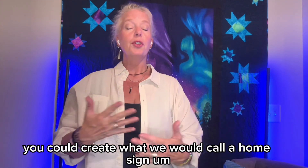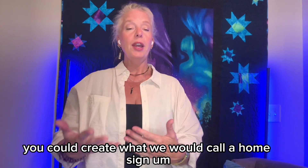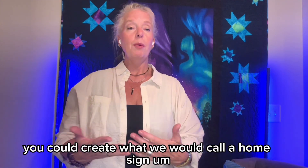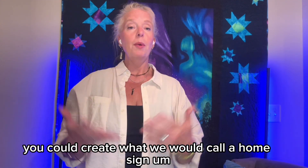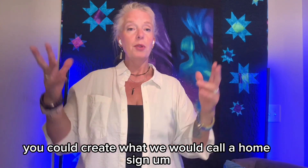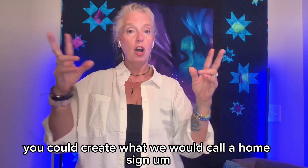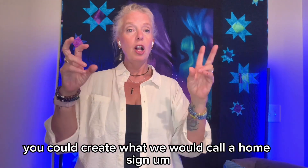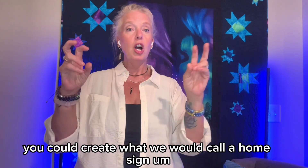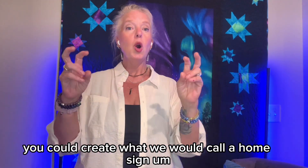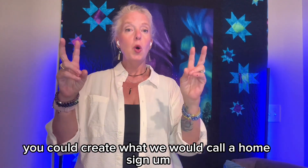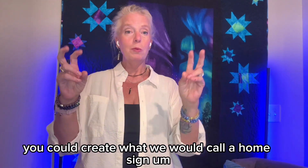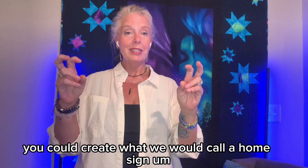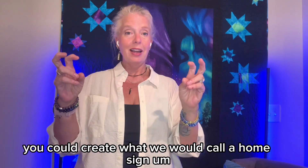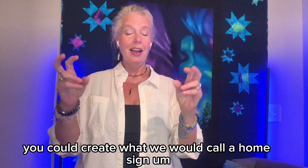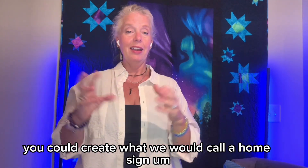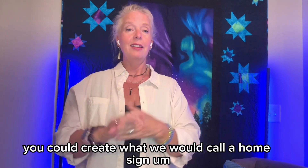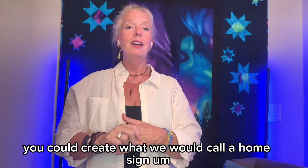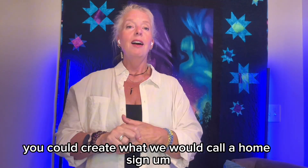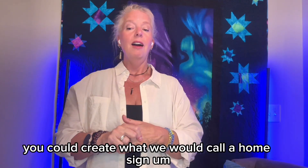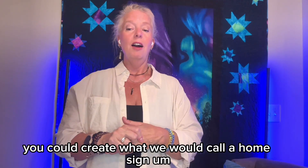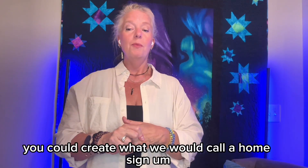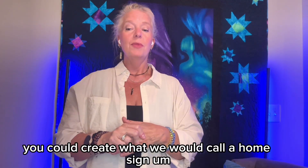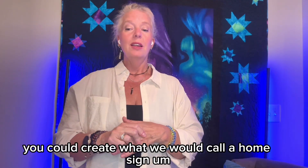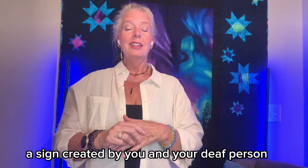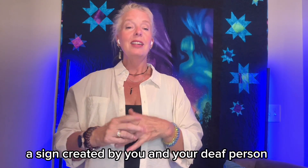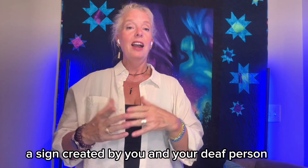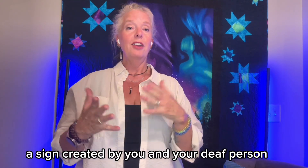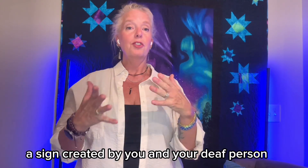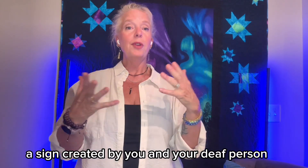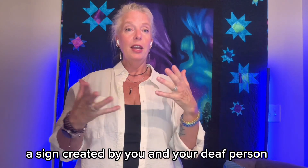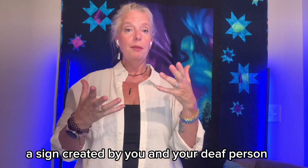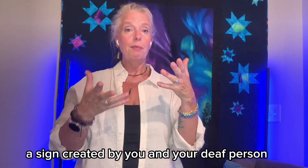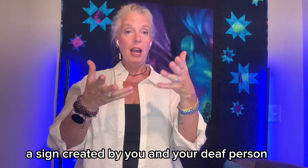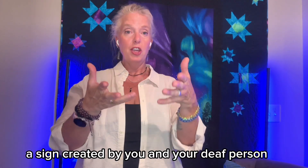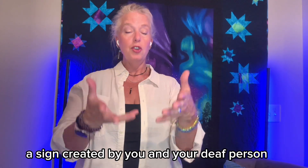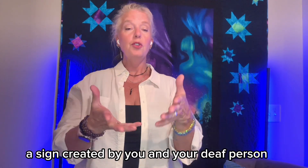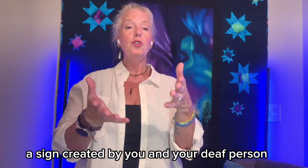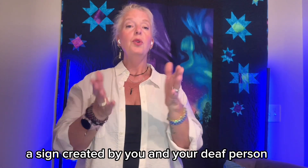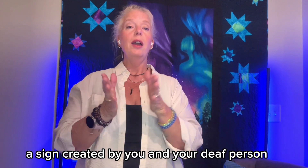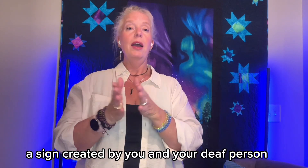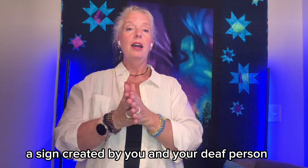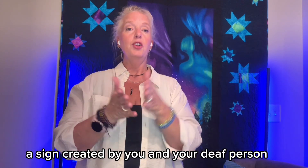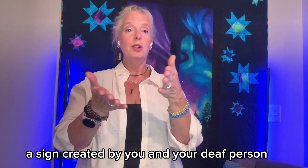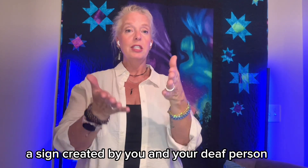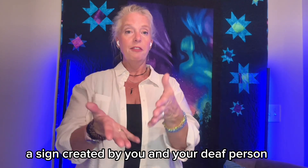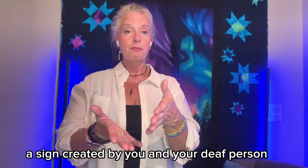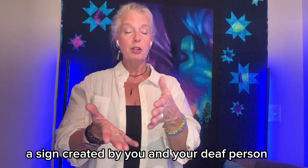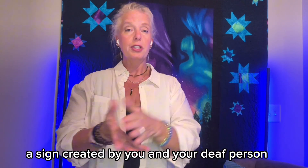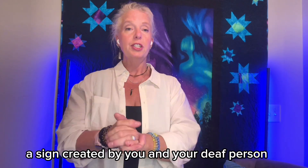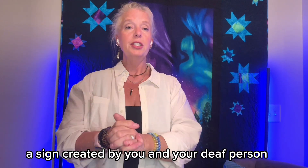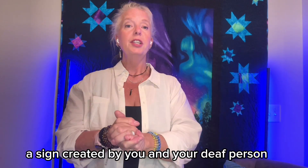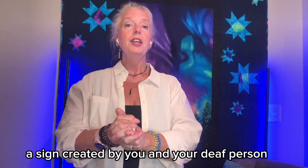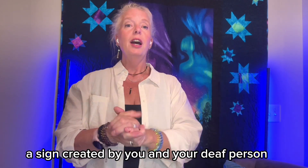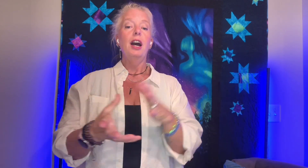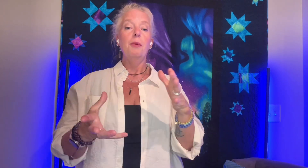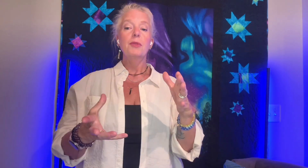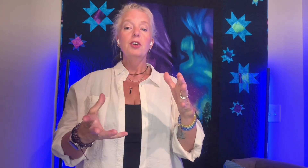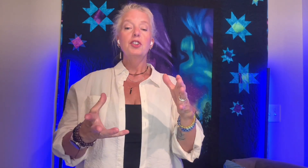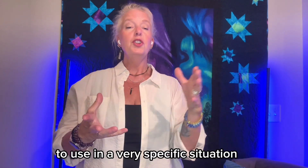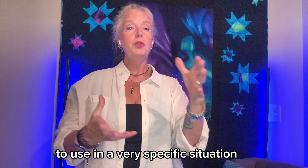create what we would call a home sign, a sign created by you and your deaf person to use in